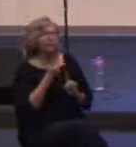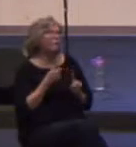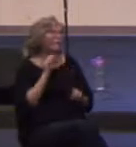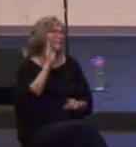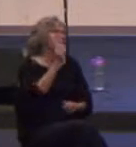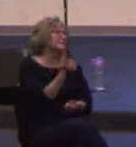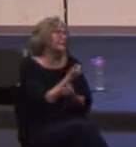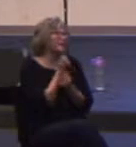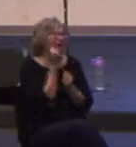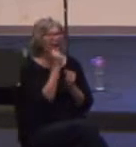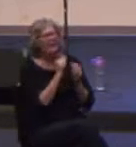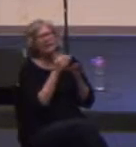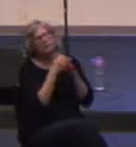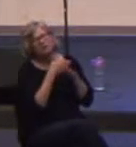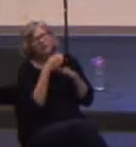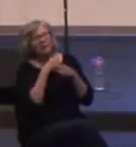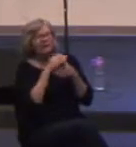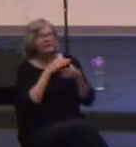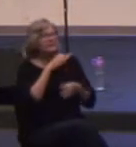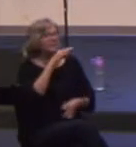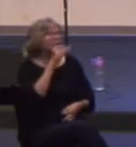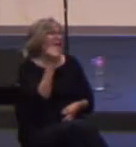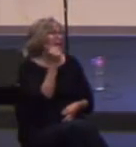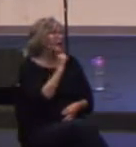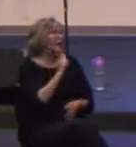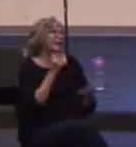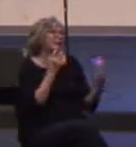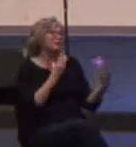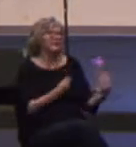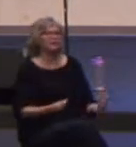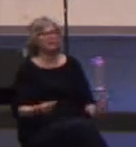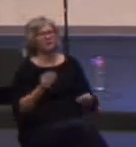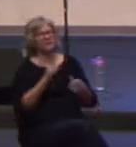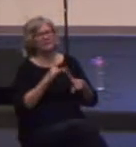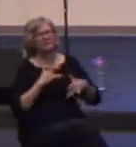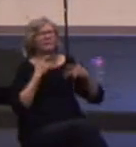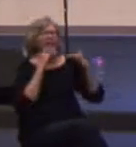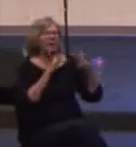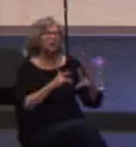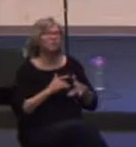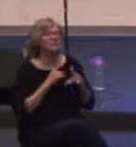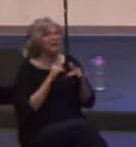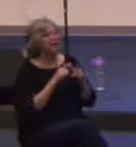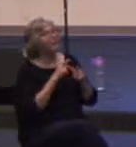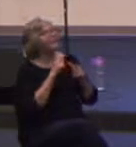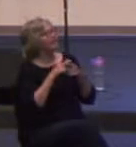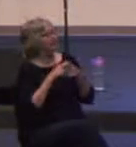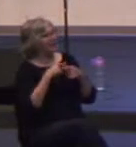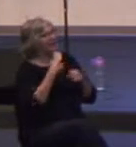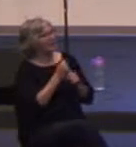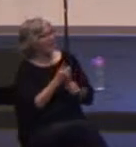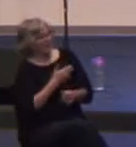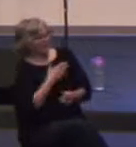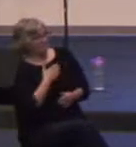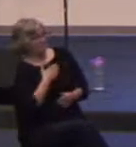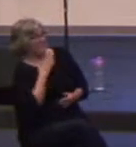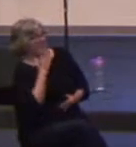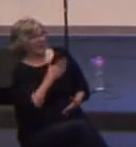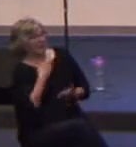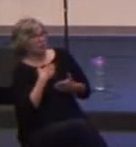any sharing in the Spirit, if any tenderness and compassion, then make my joy